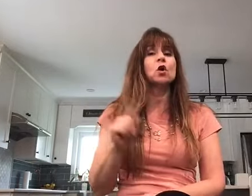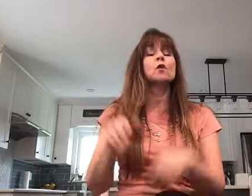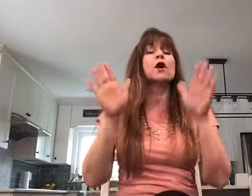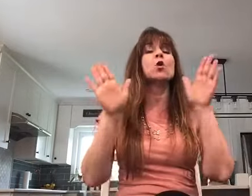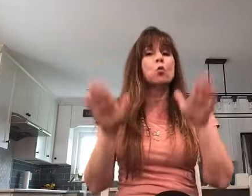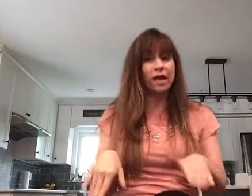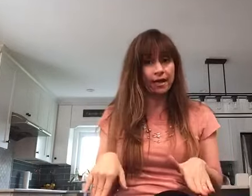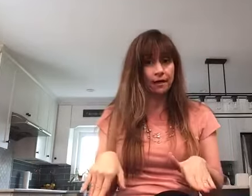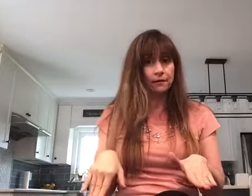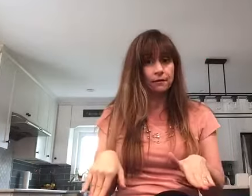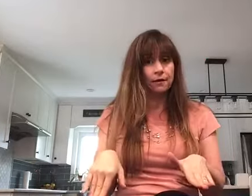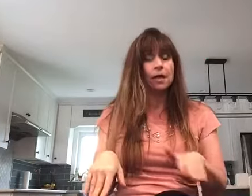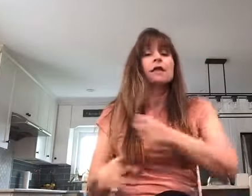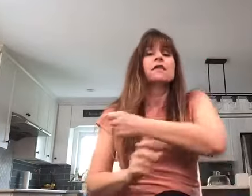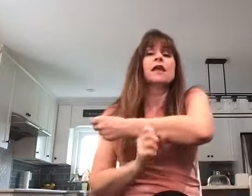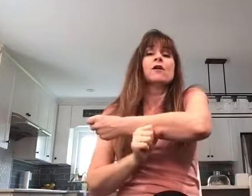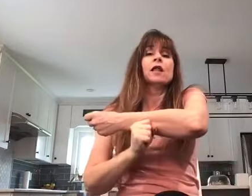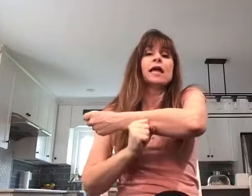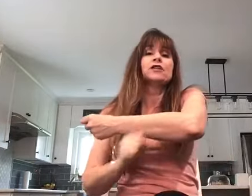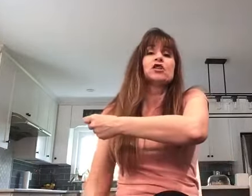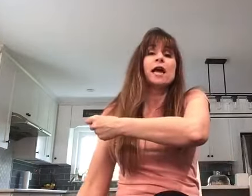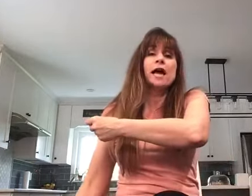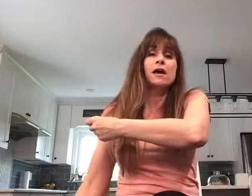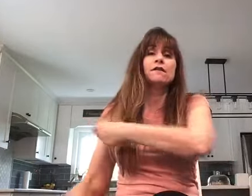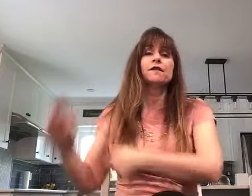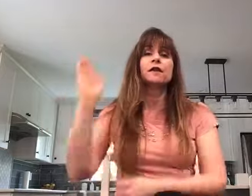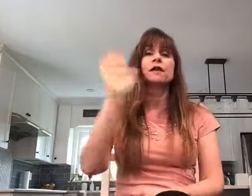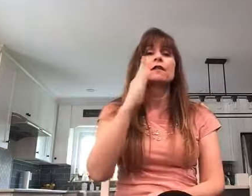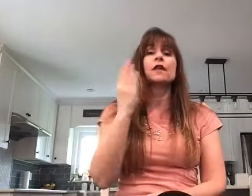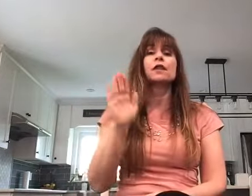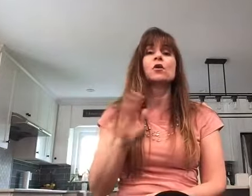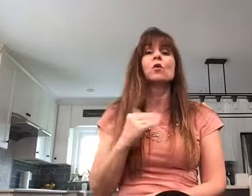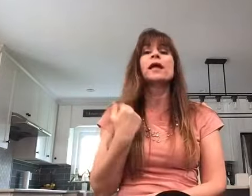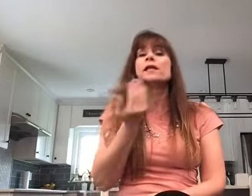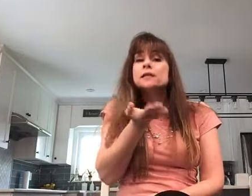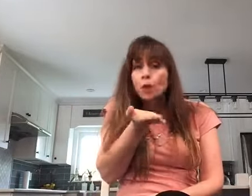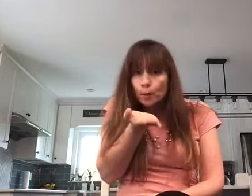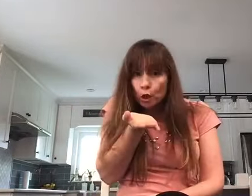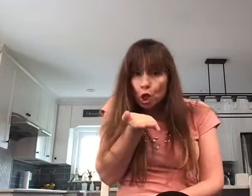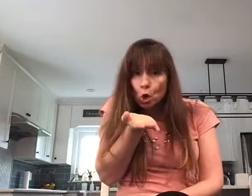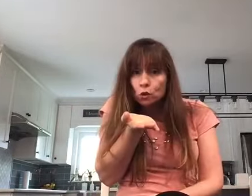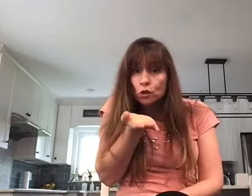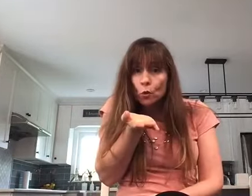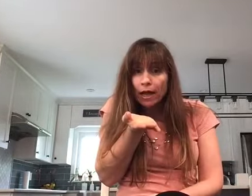the wicked. They are like chaff that the wind blows away.